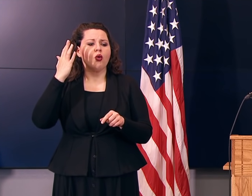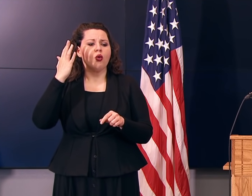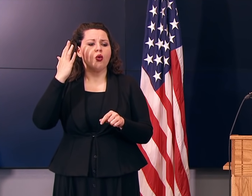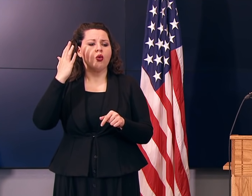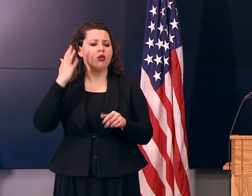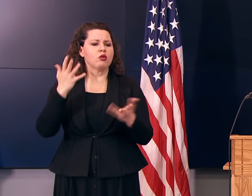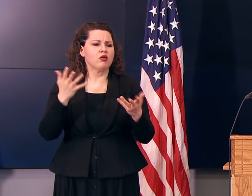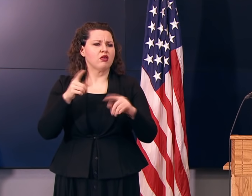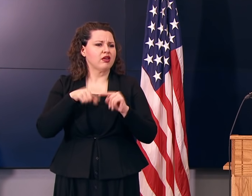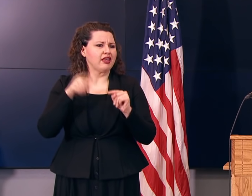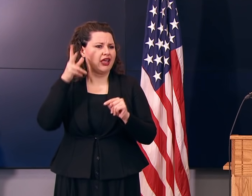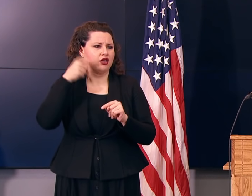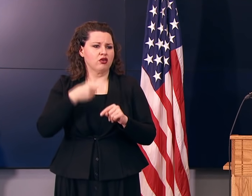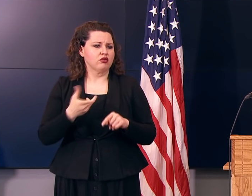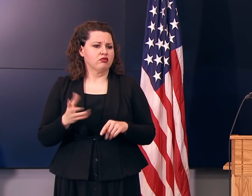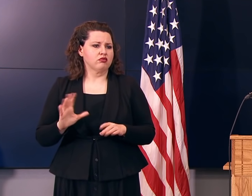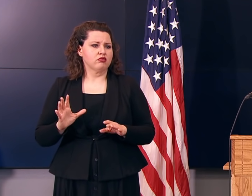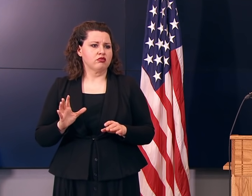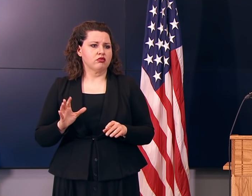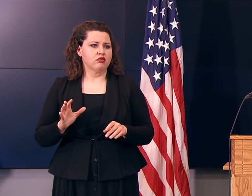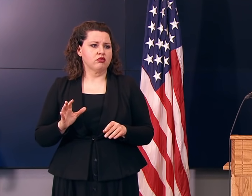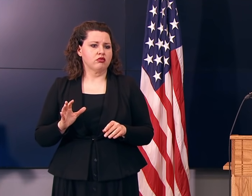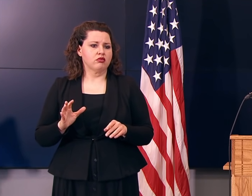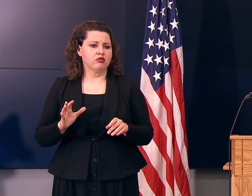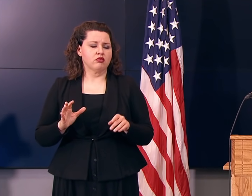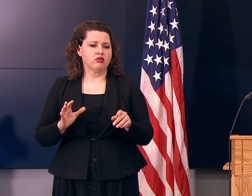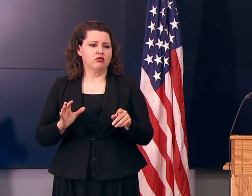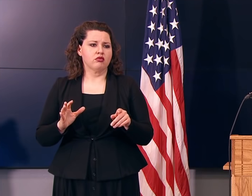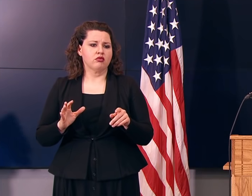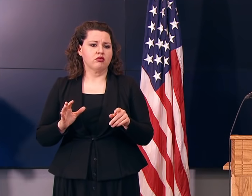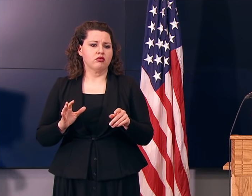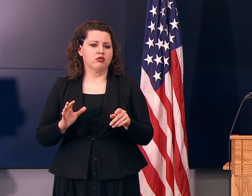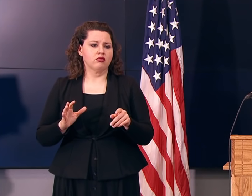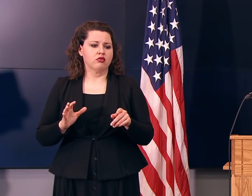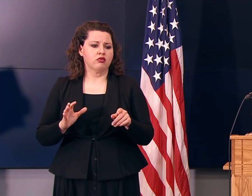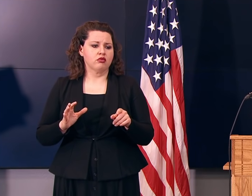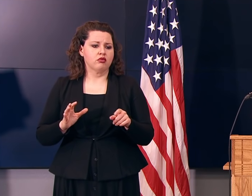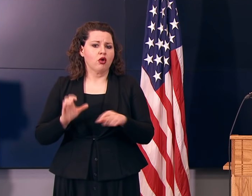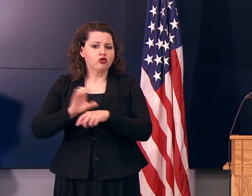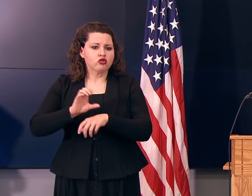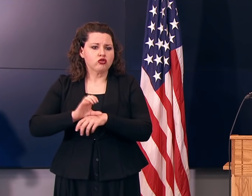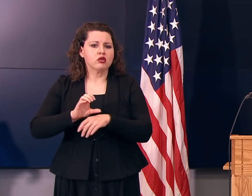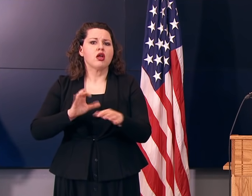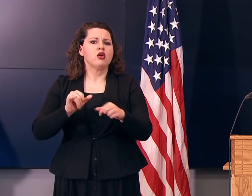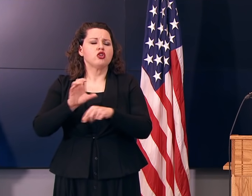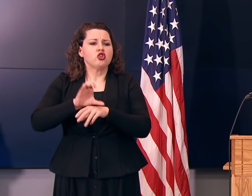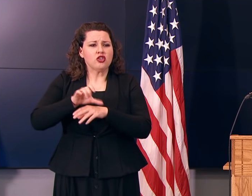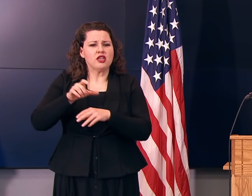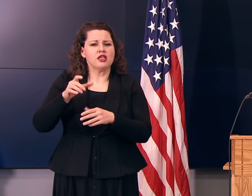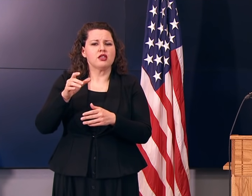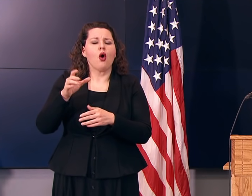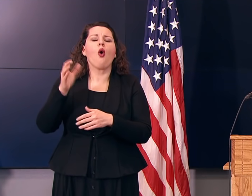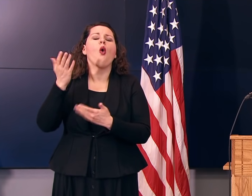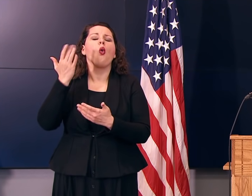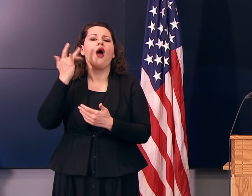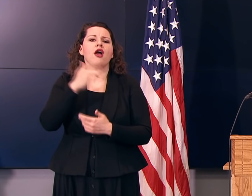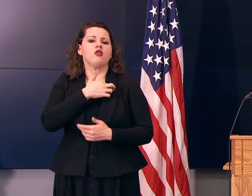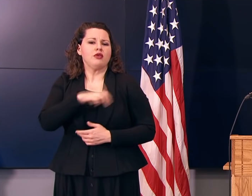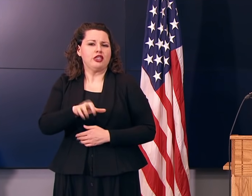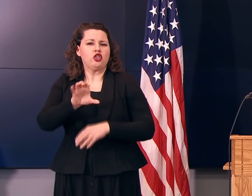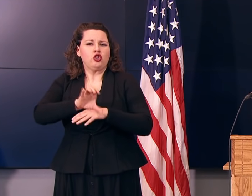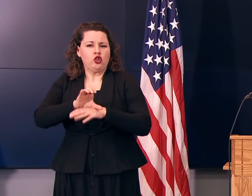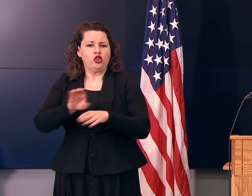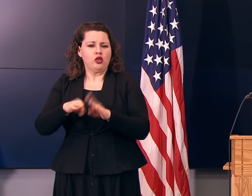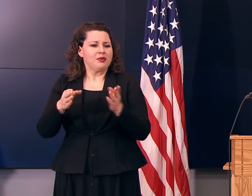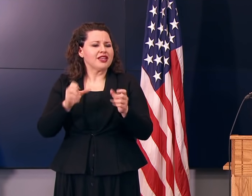what advice would you have for ministers and other leaders and their parishioners for this weekend about what they should do? Okay. So